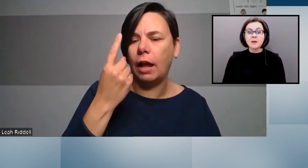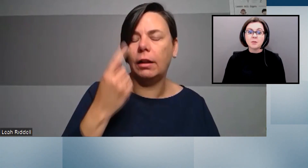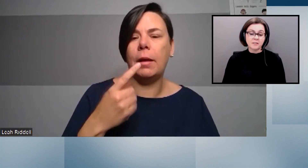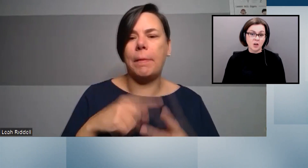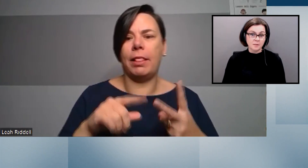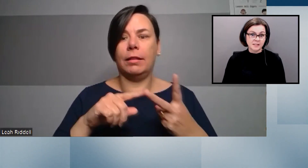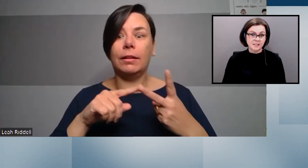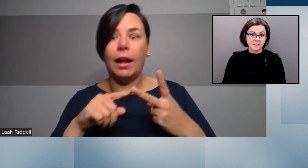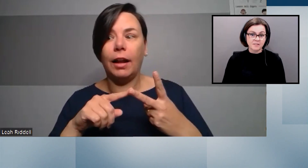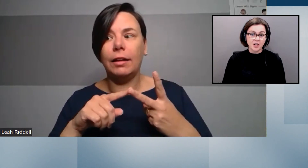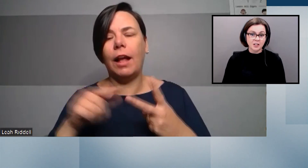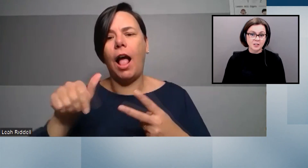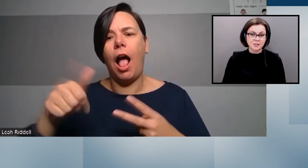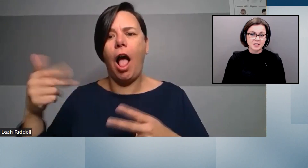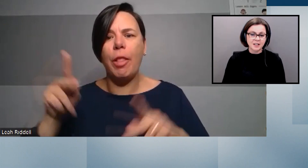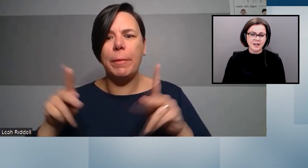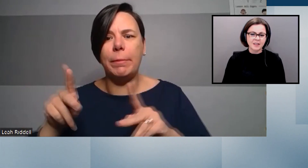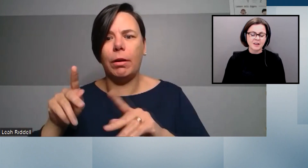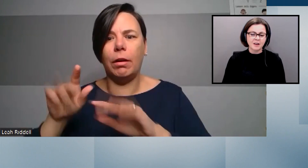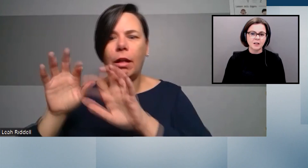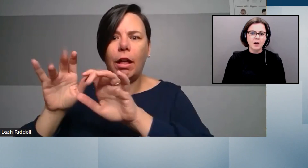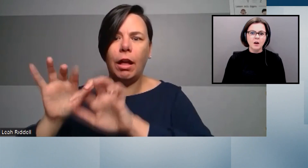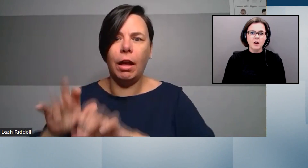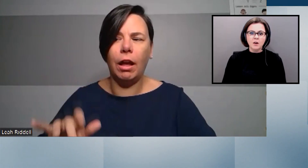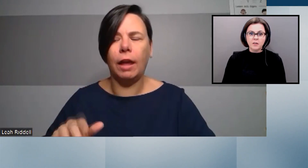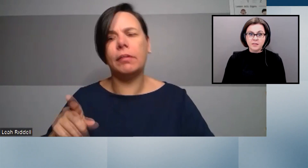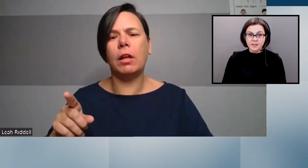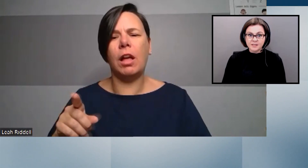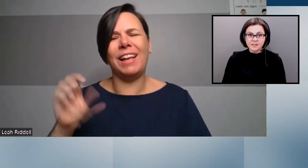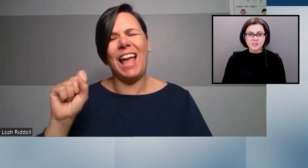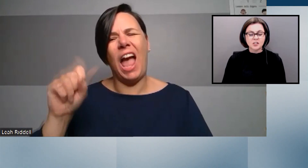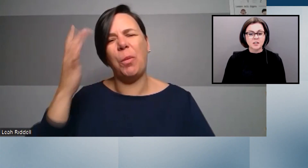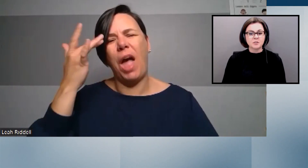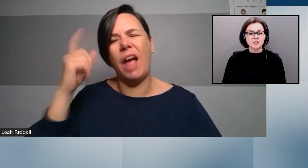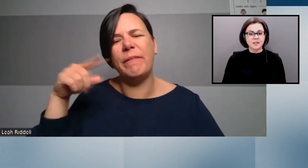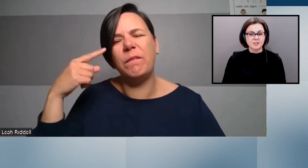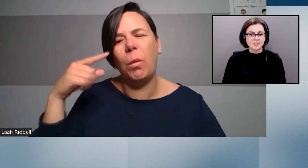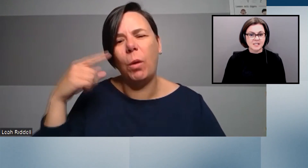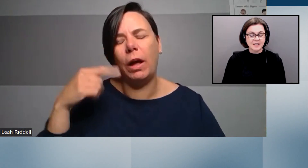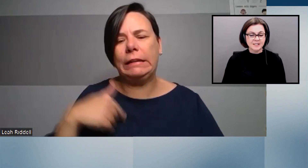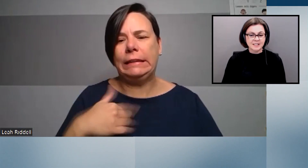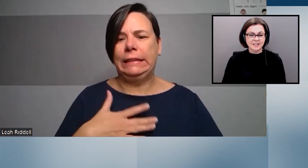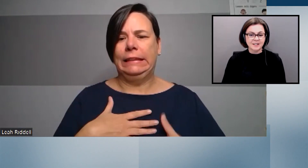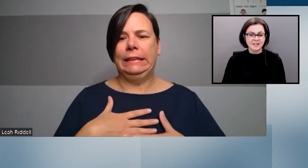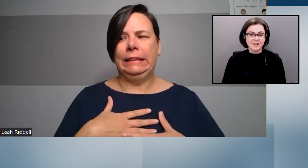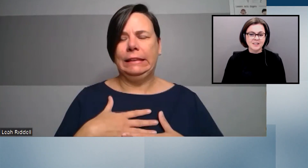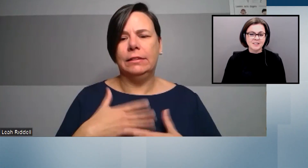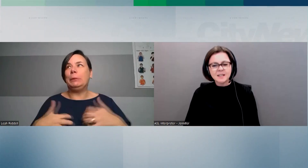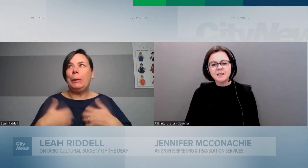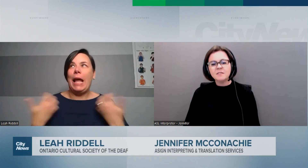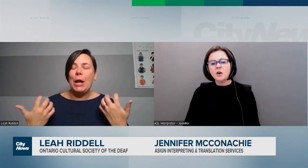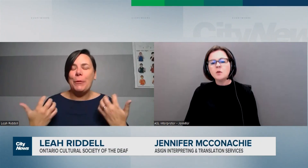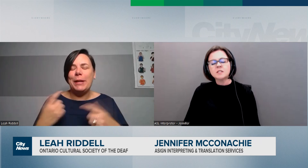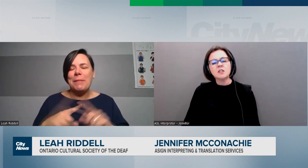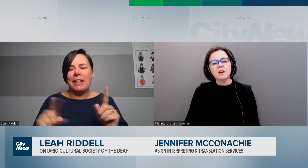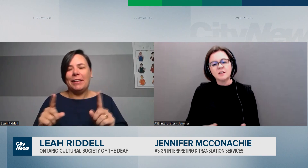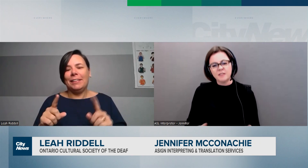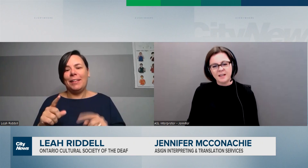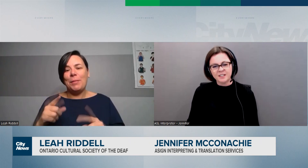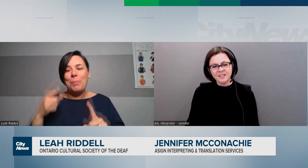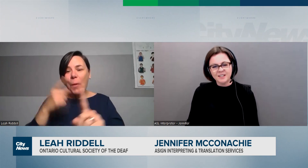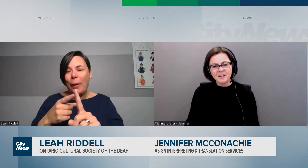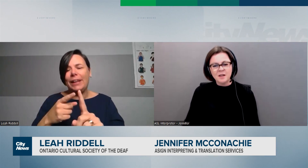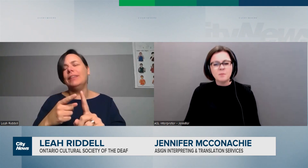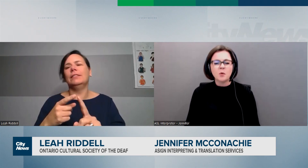a number of comments that followed, I thought, this is a general understanding. It evokes a lot